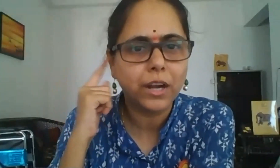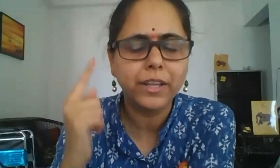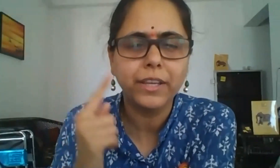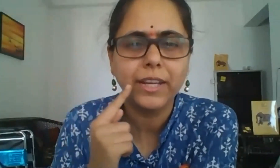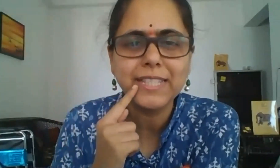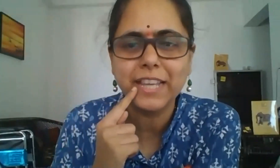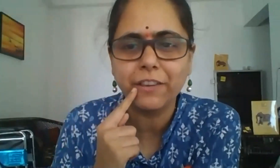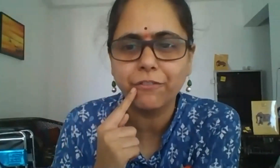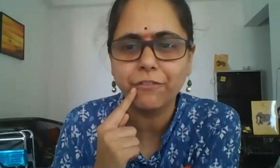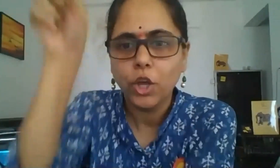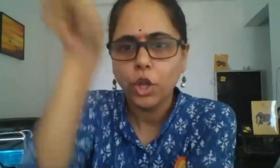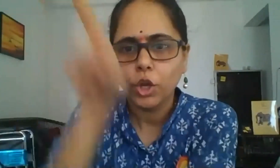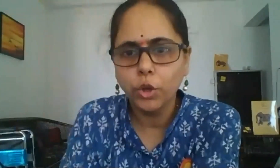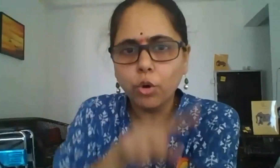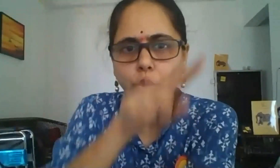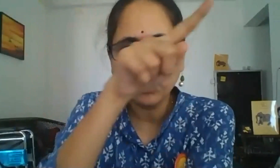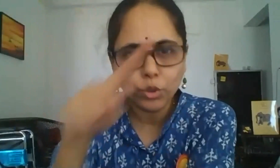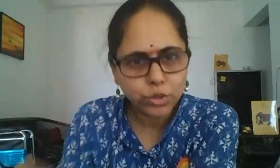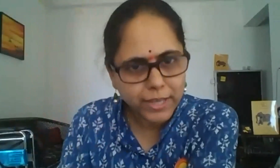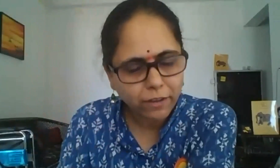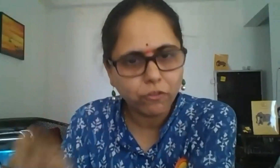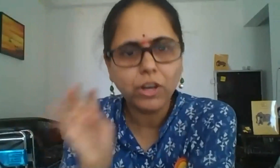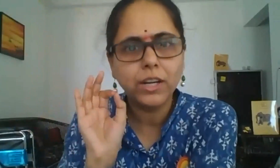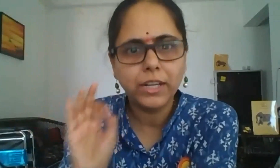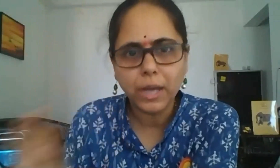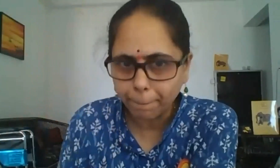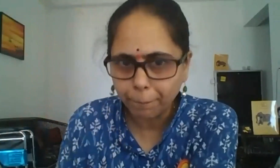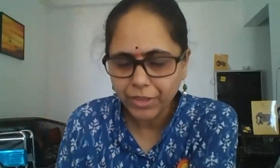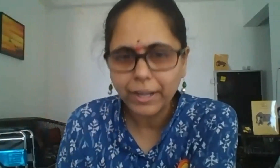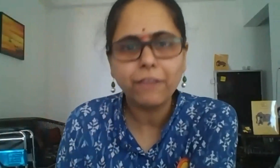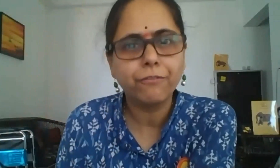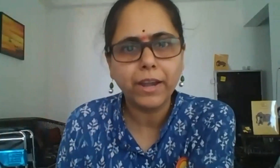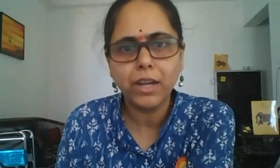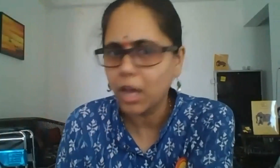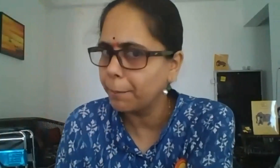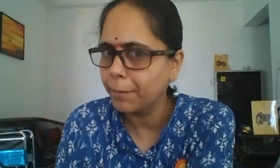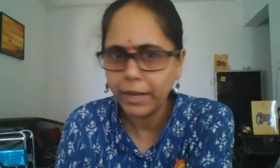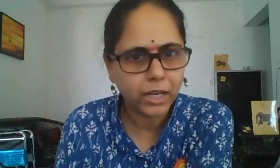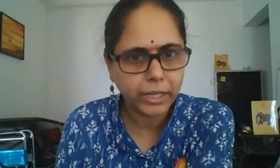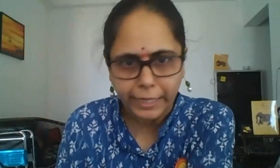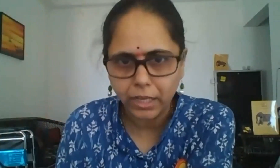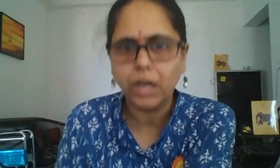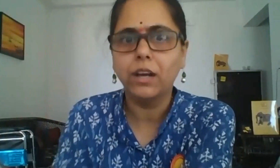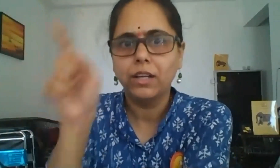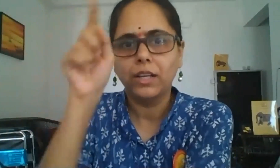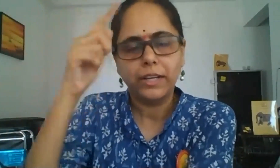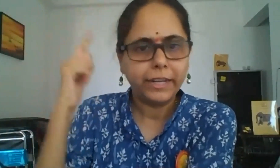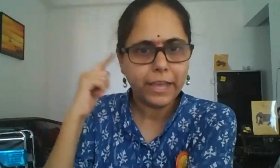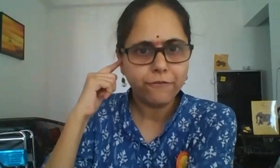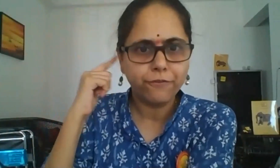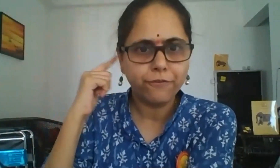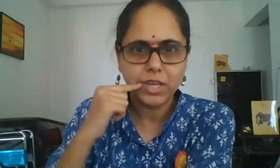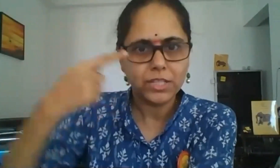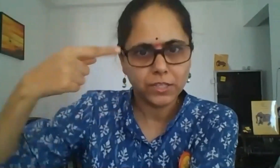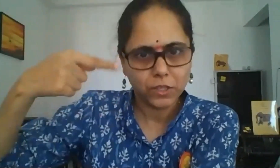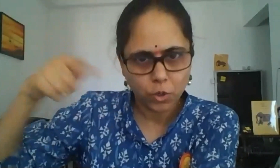hear as deaf. No using word dumb. Deaf and dumb helangilla. Deaf is